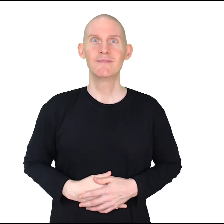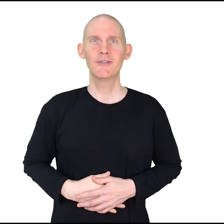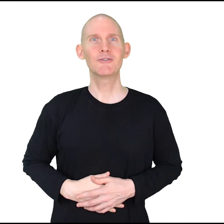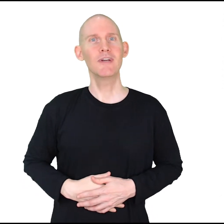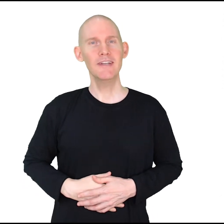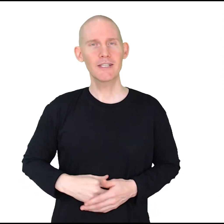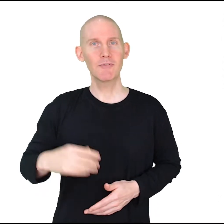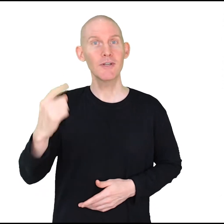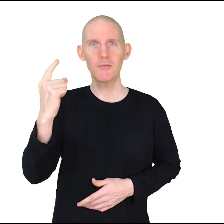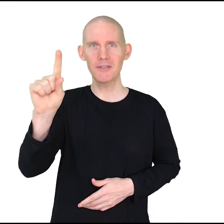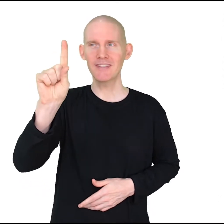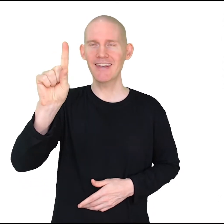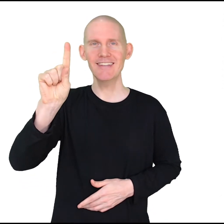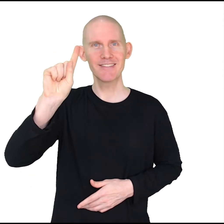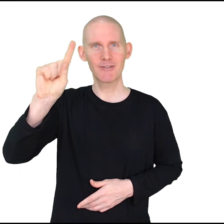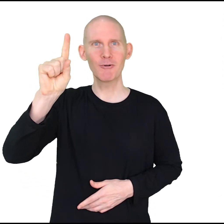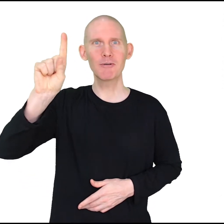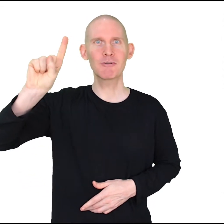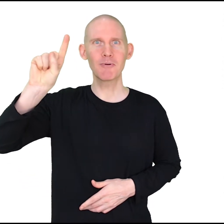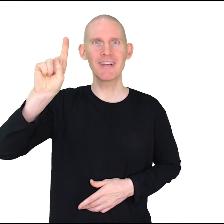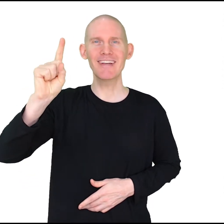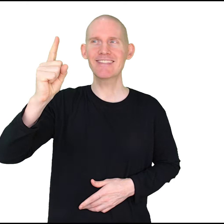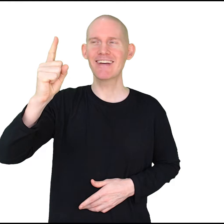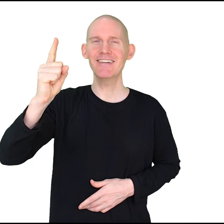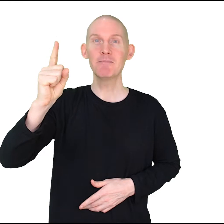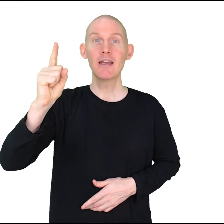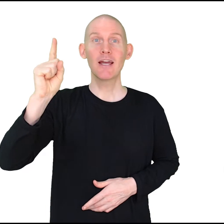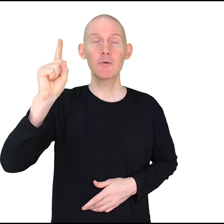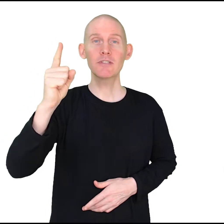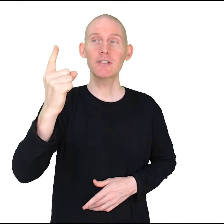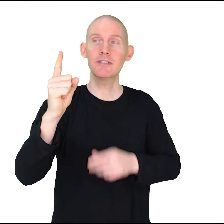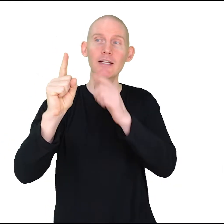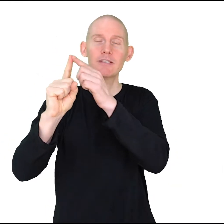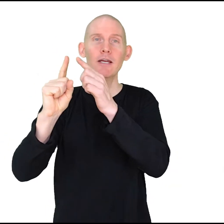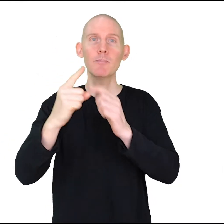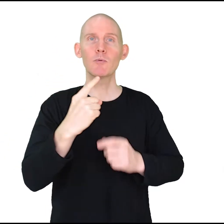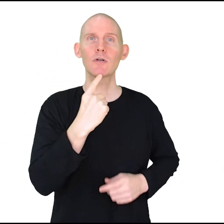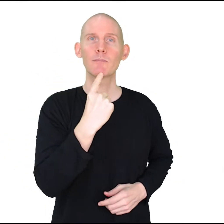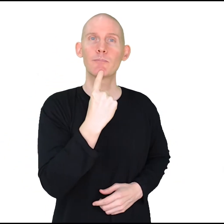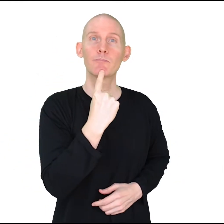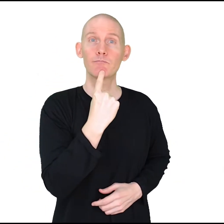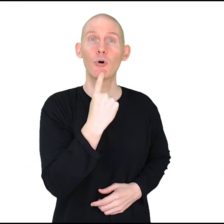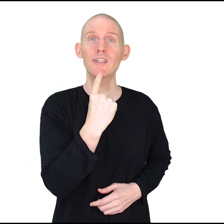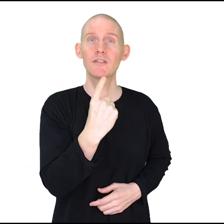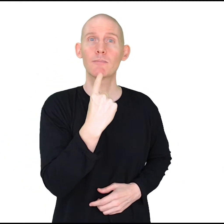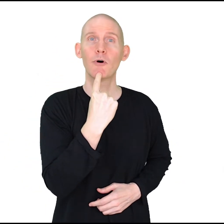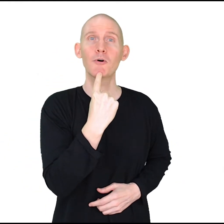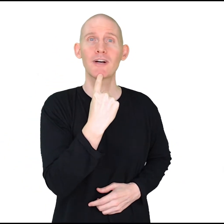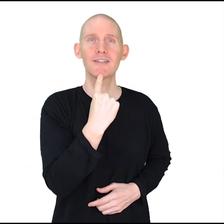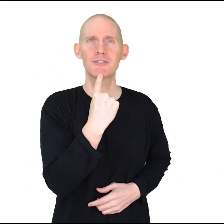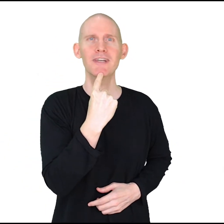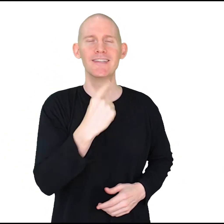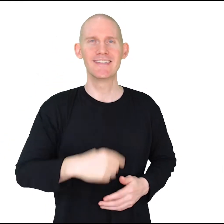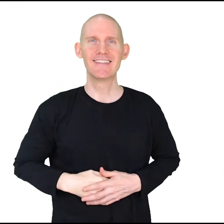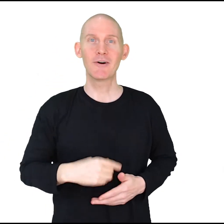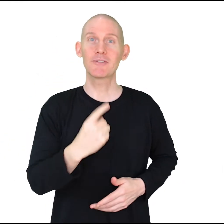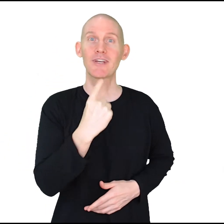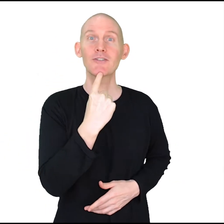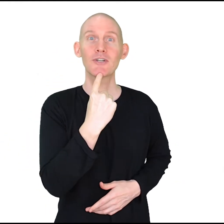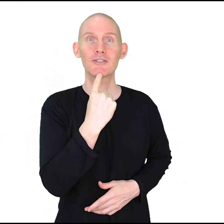Use your index finger once again, so useful in ASL. Now we're just going to take the tip and we're going to point or poke our chin, or touch our chin,